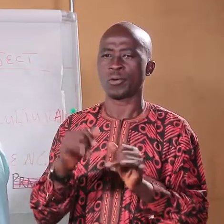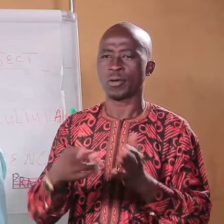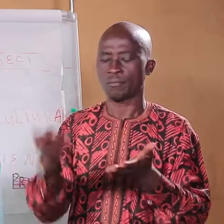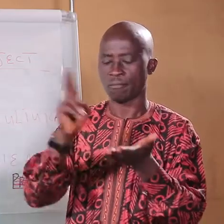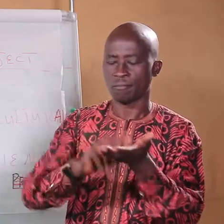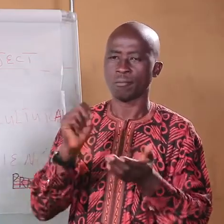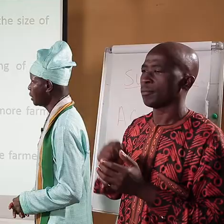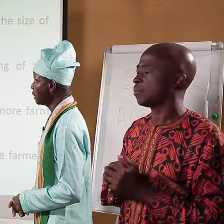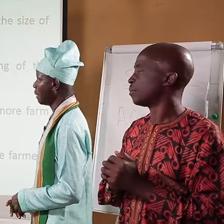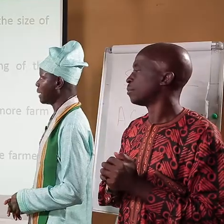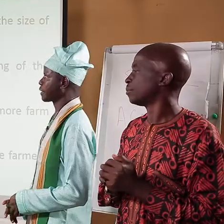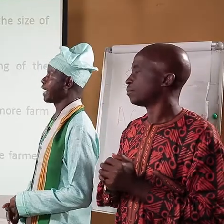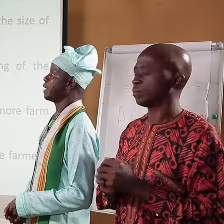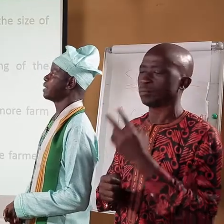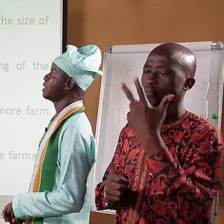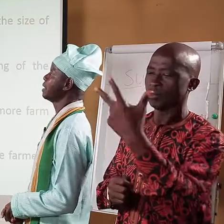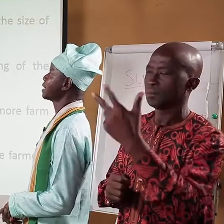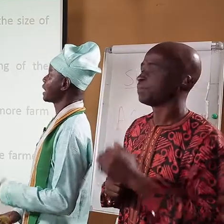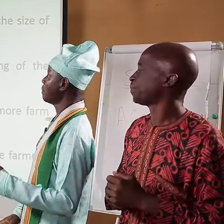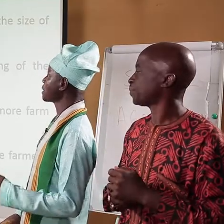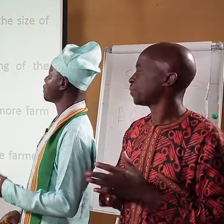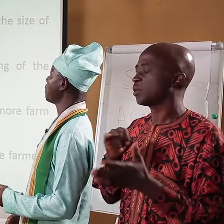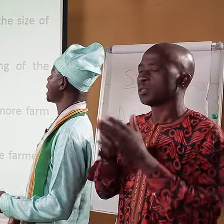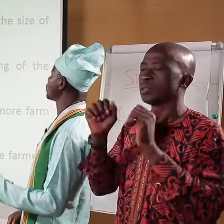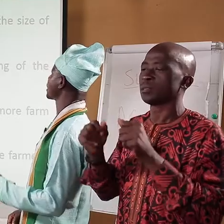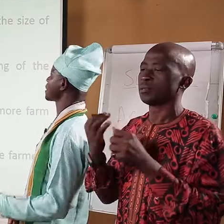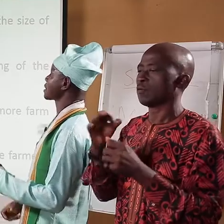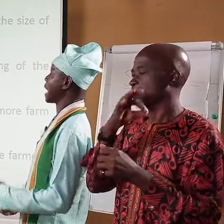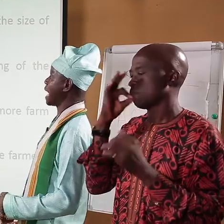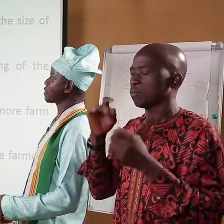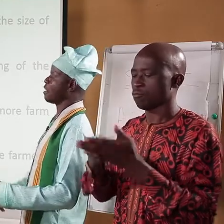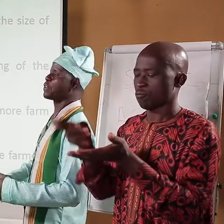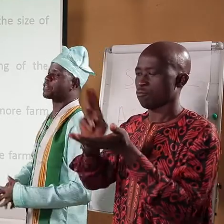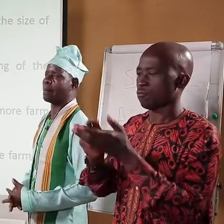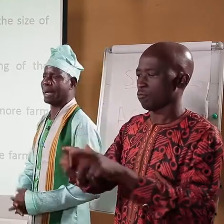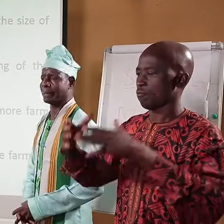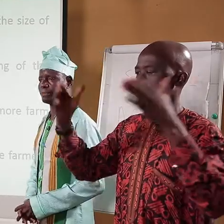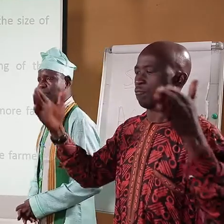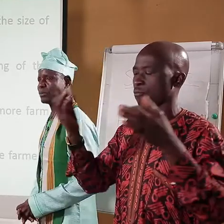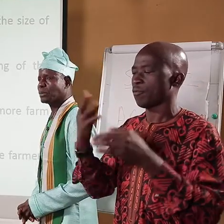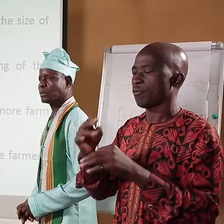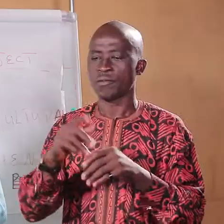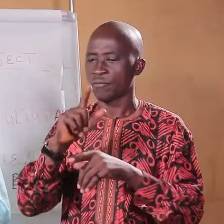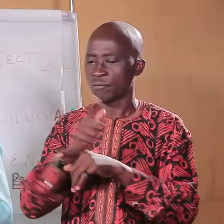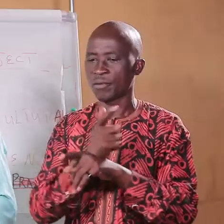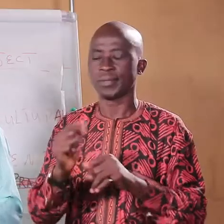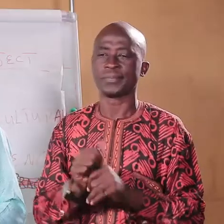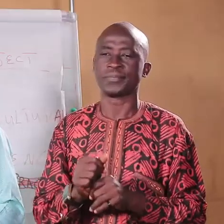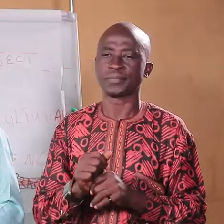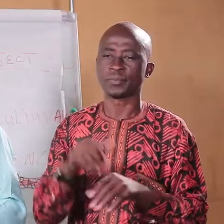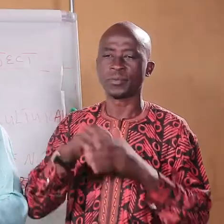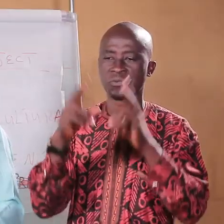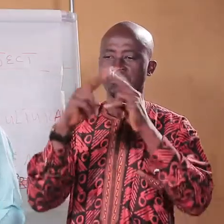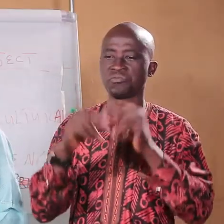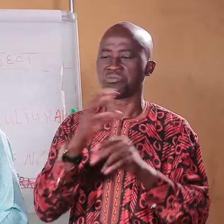increased. Number 3, it enables the farmer to increase the size of his farmland. In